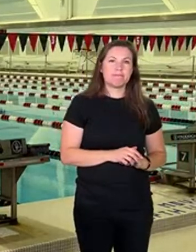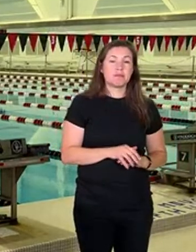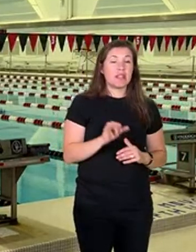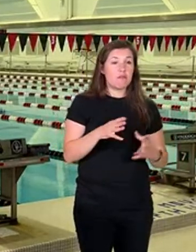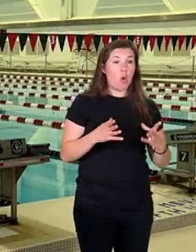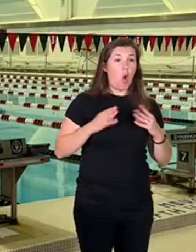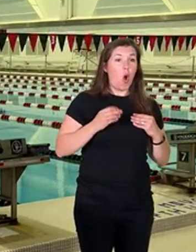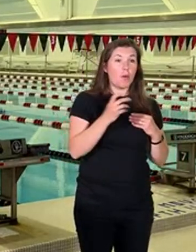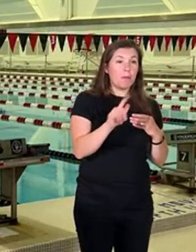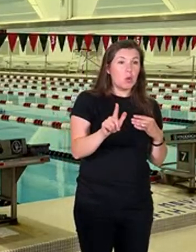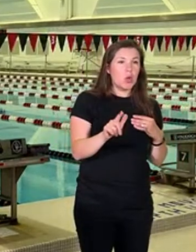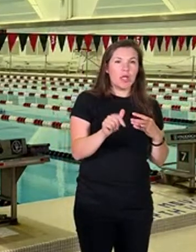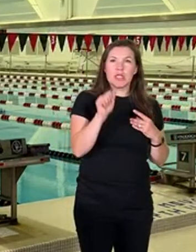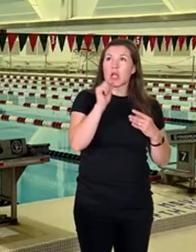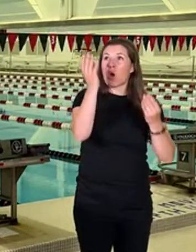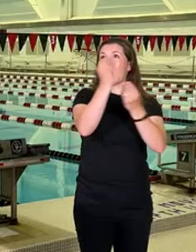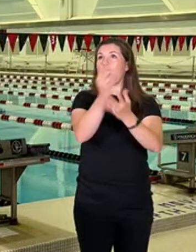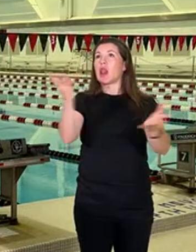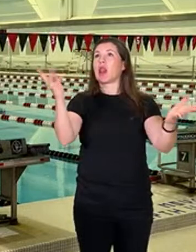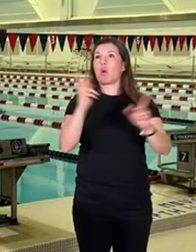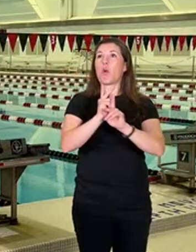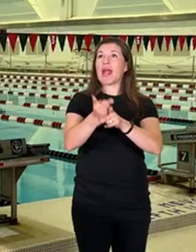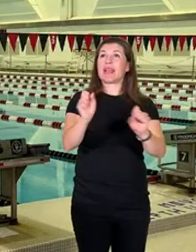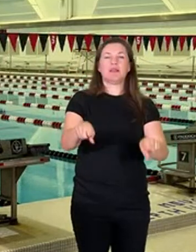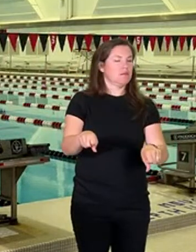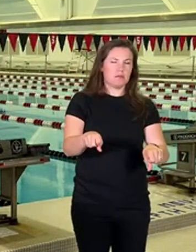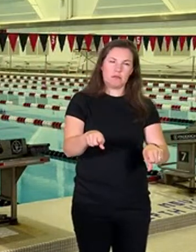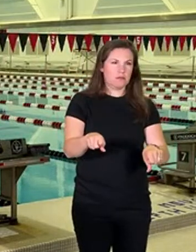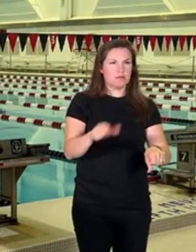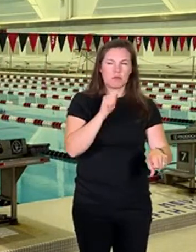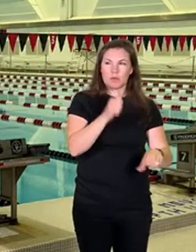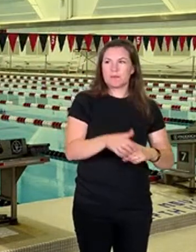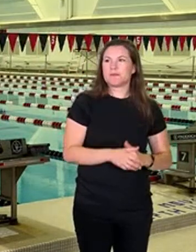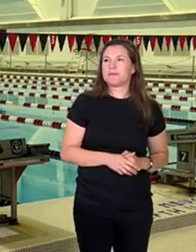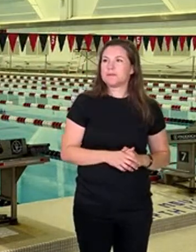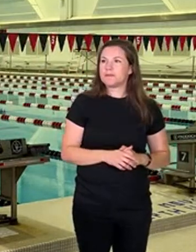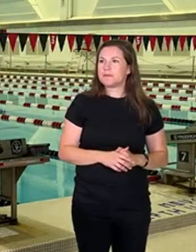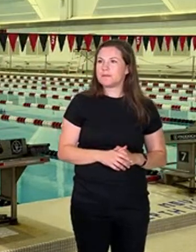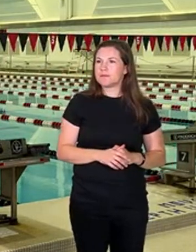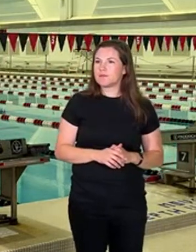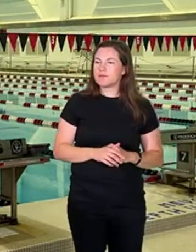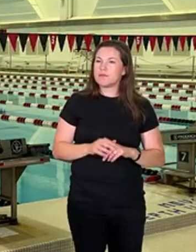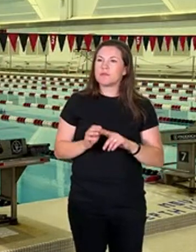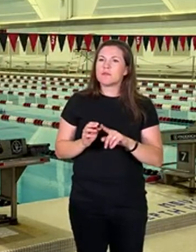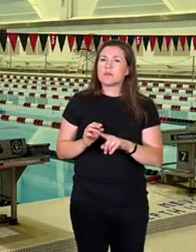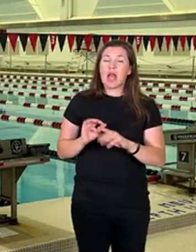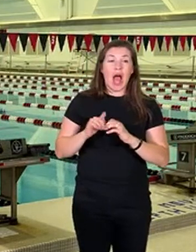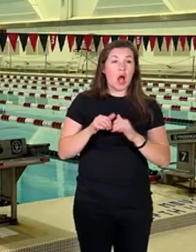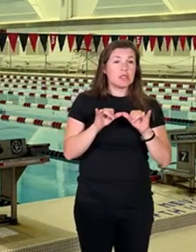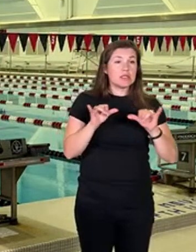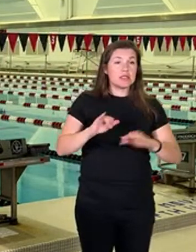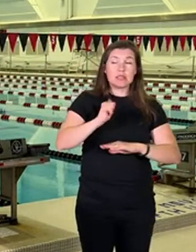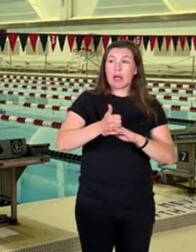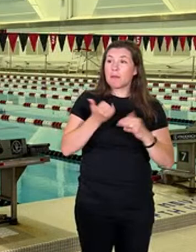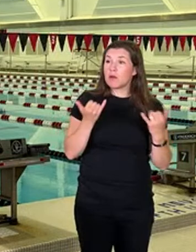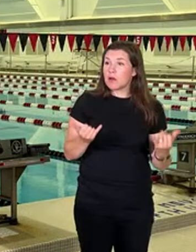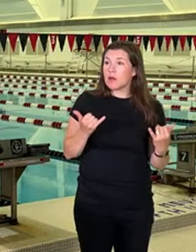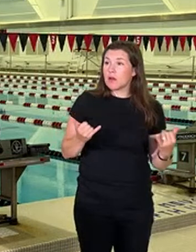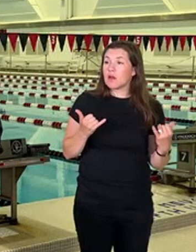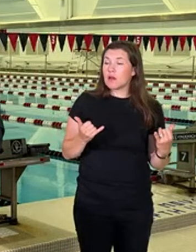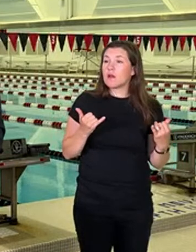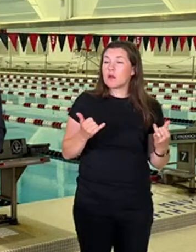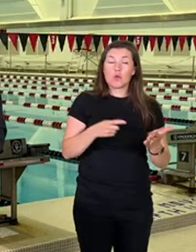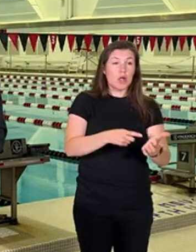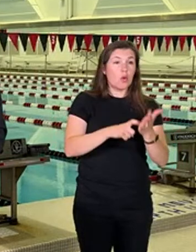pool, don't put it out there for rent. With the way the system's set up currently, you mentioned all the requirements for public